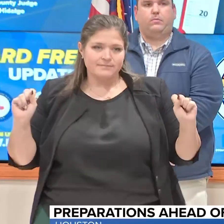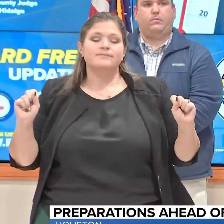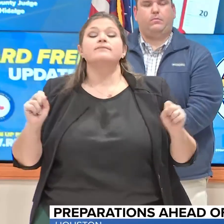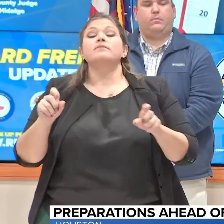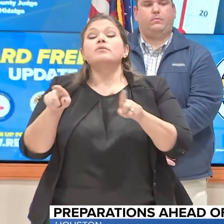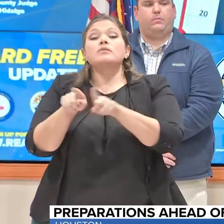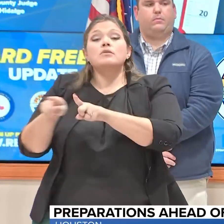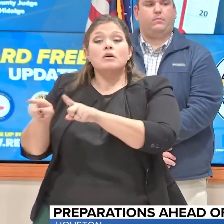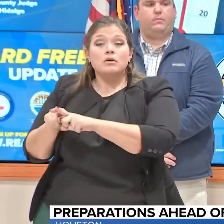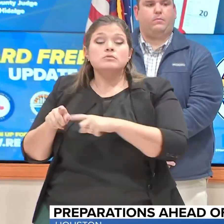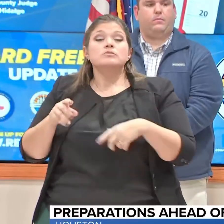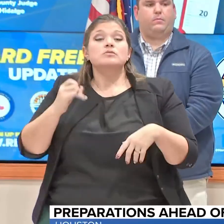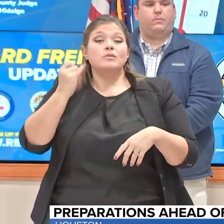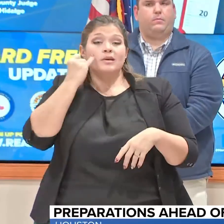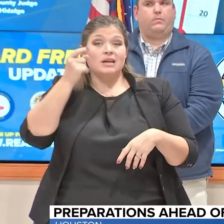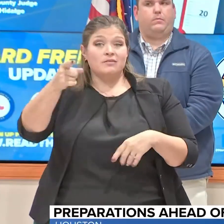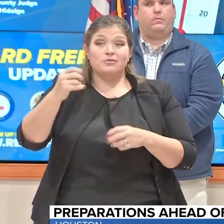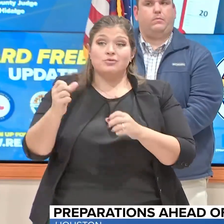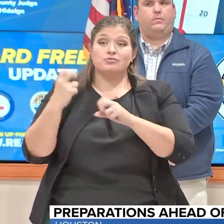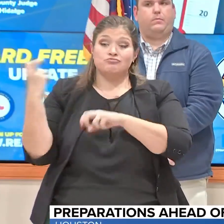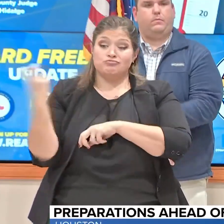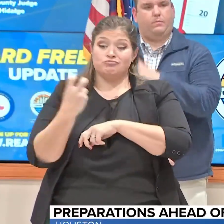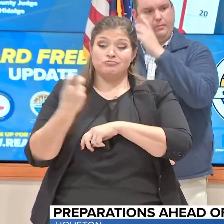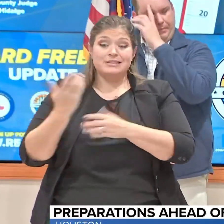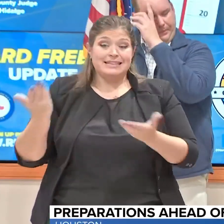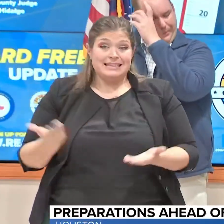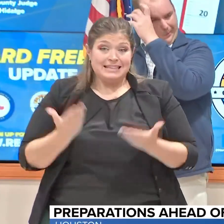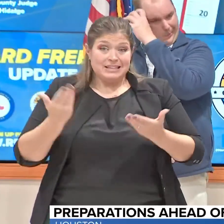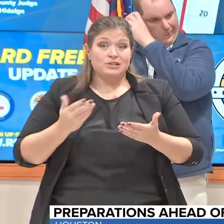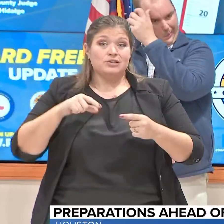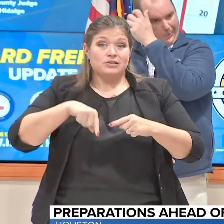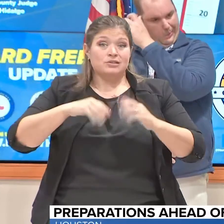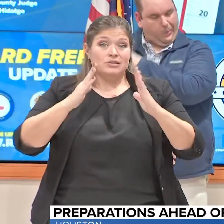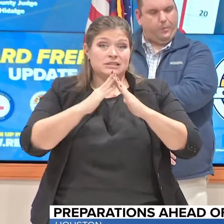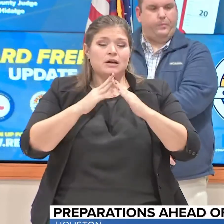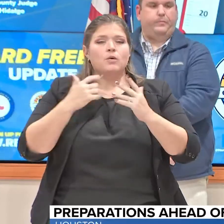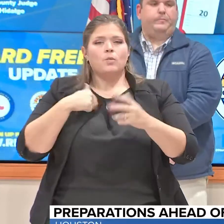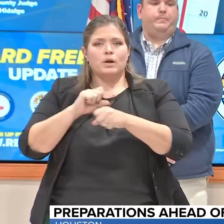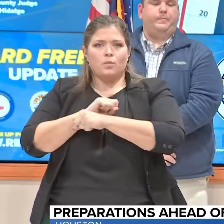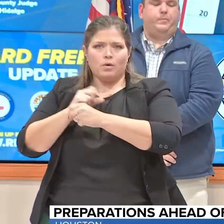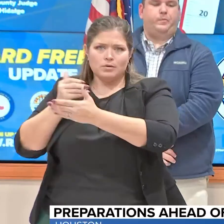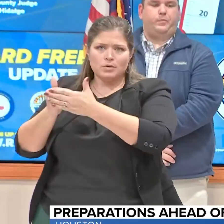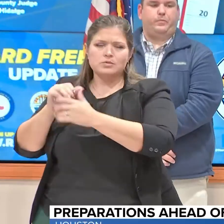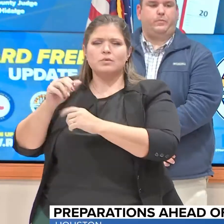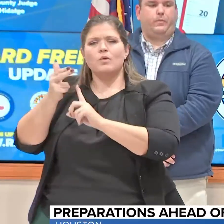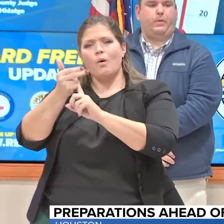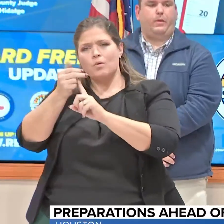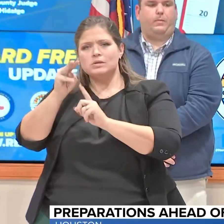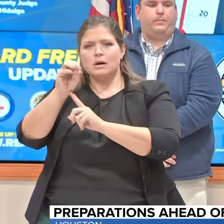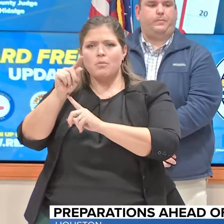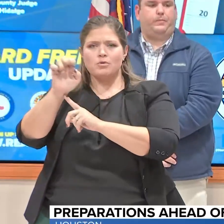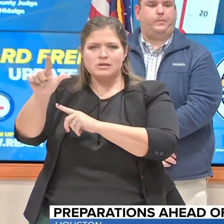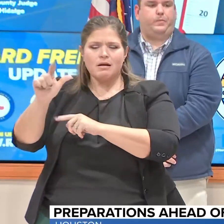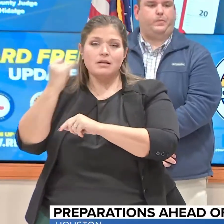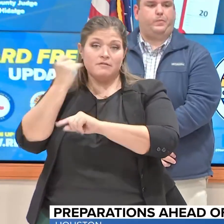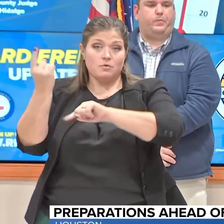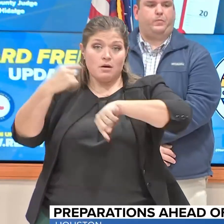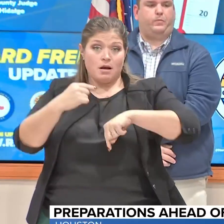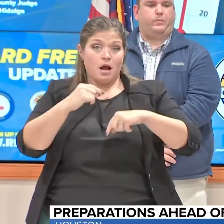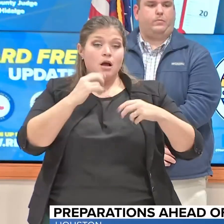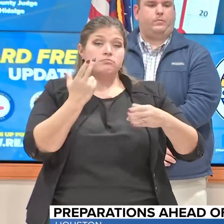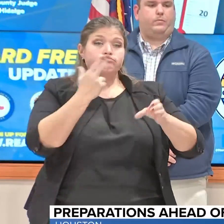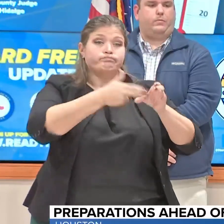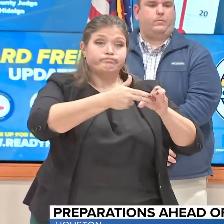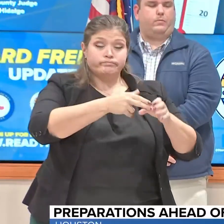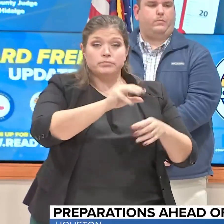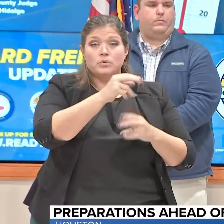In addition, if you're coming to town, we work very closely with the Hotel Motel Association. If you're coming to town, staying at one of the hotels and